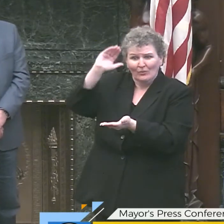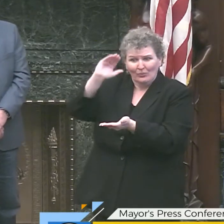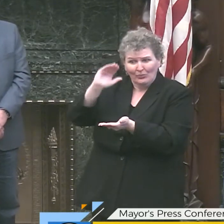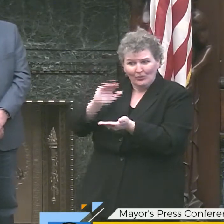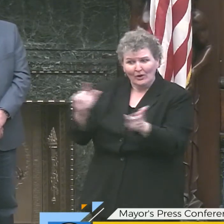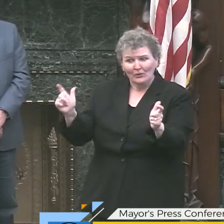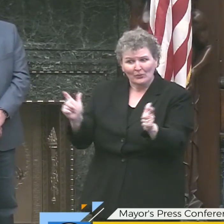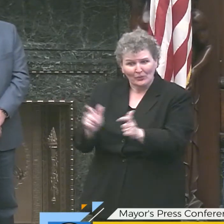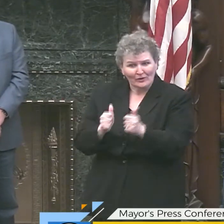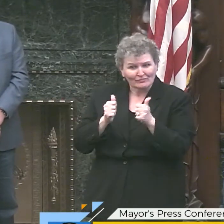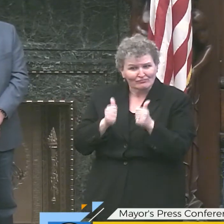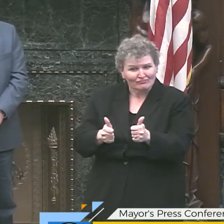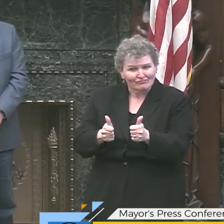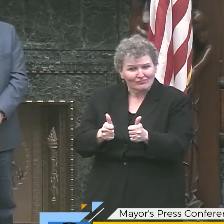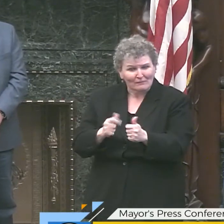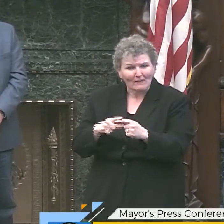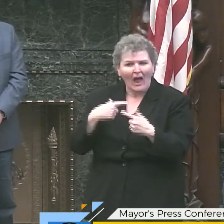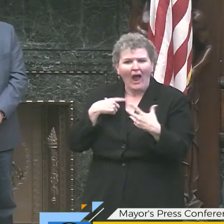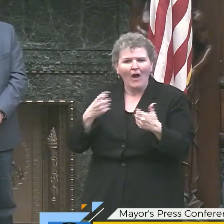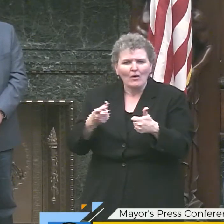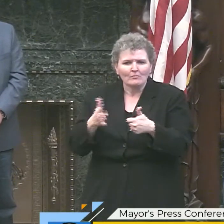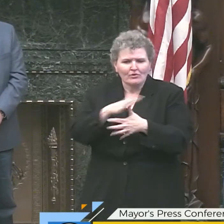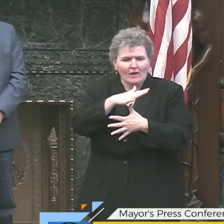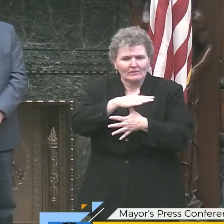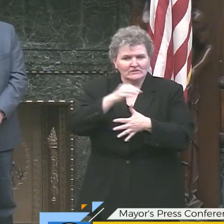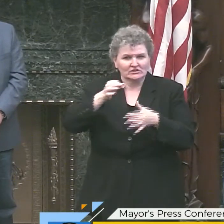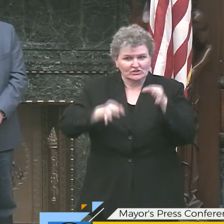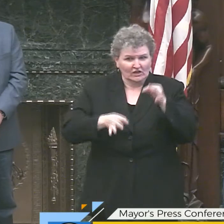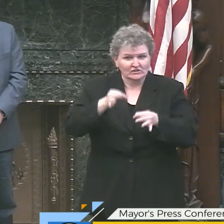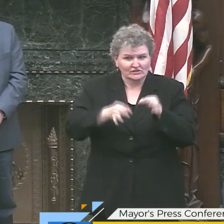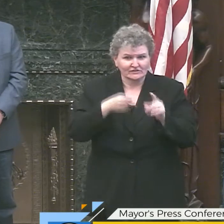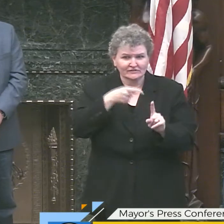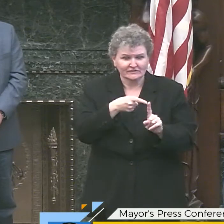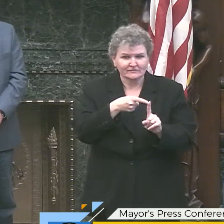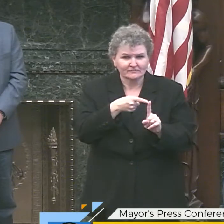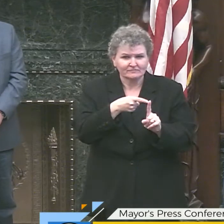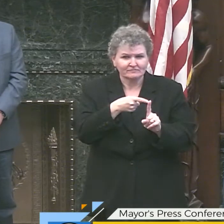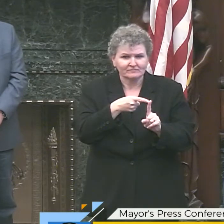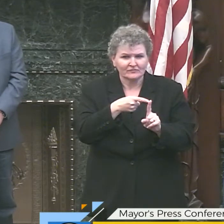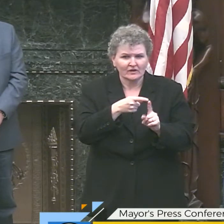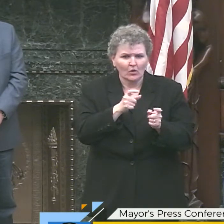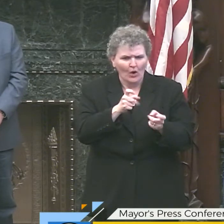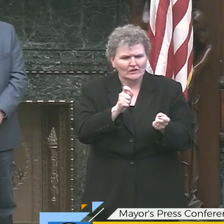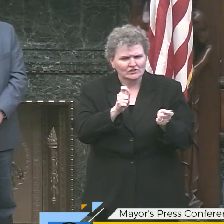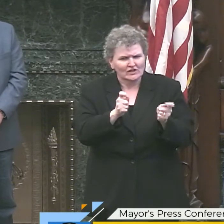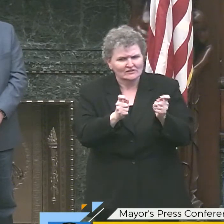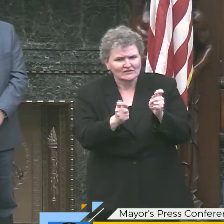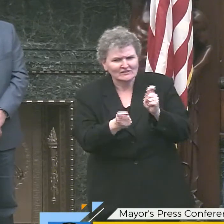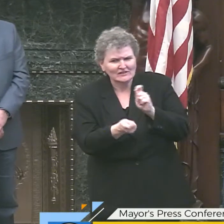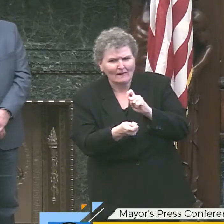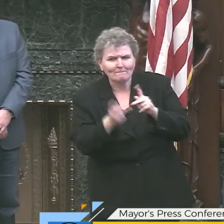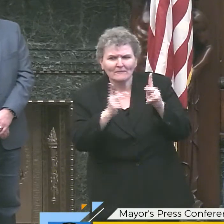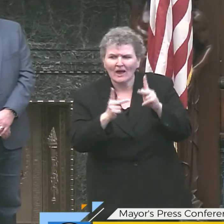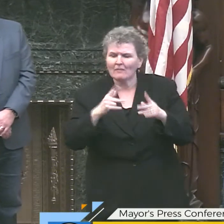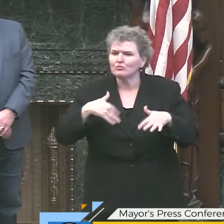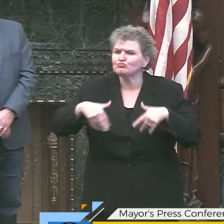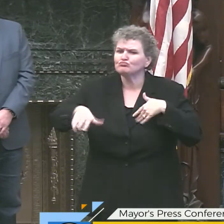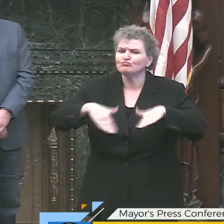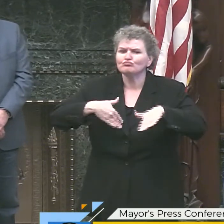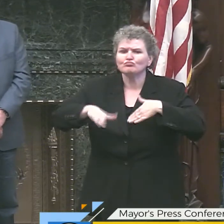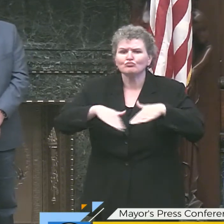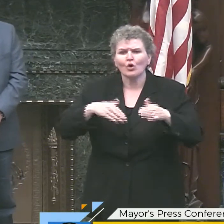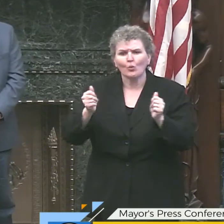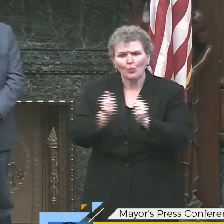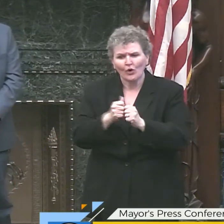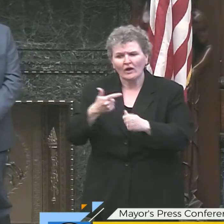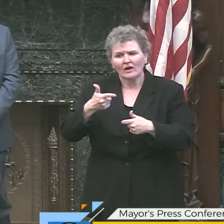that make sense. But in this particular situation, we have people out there who are walking around with illegal guns. Our people are arresting them and taking the